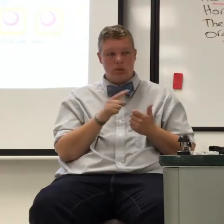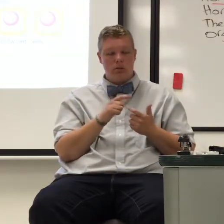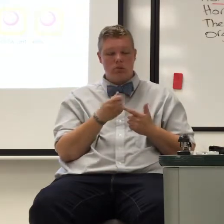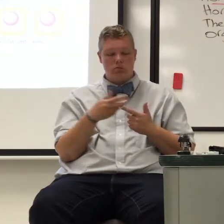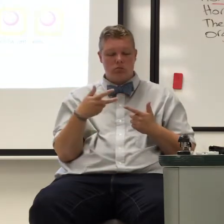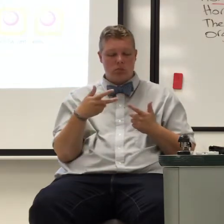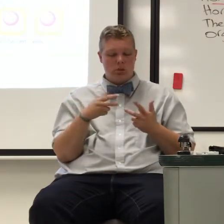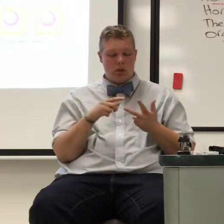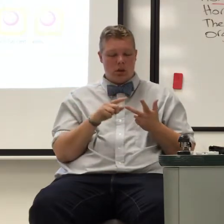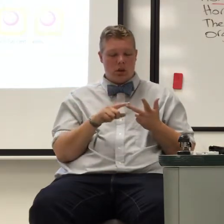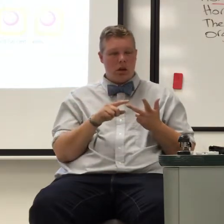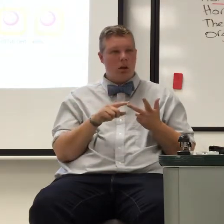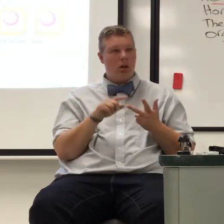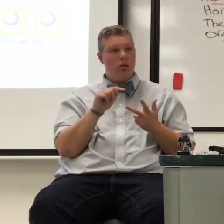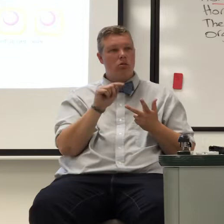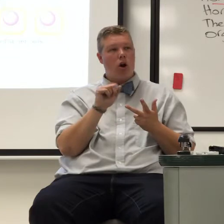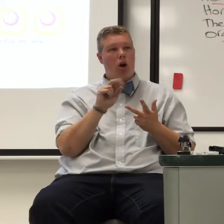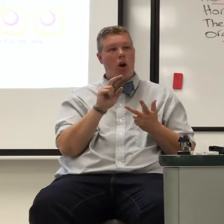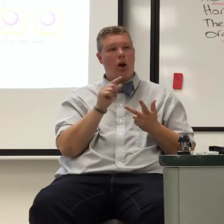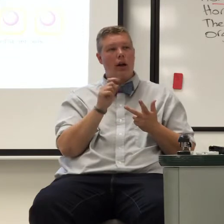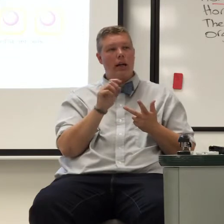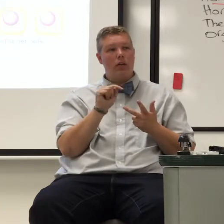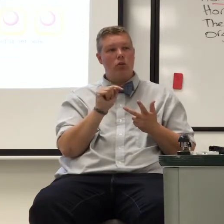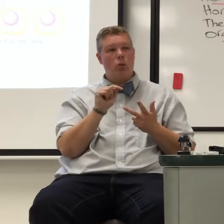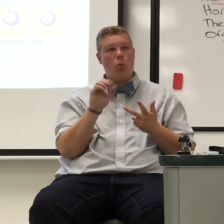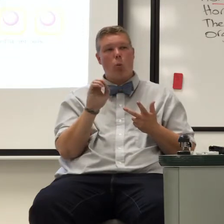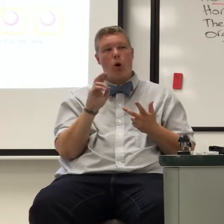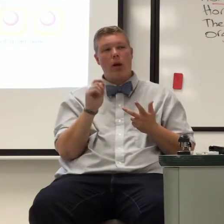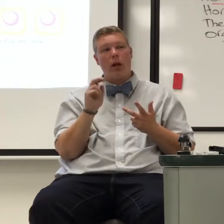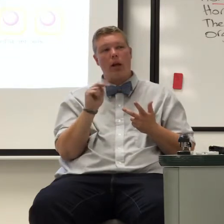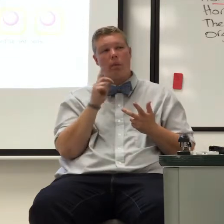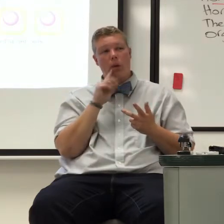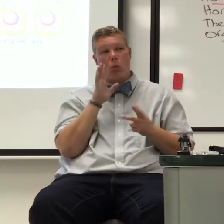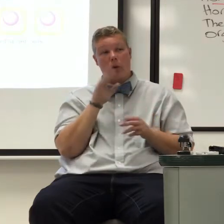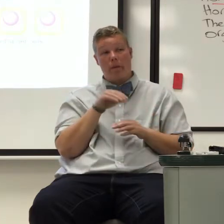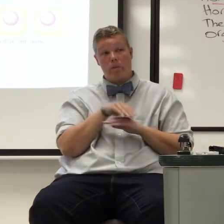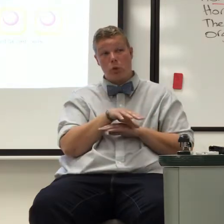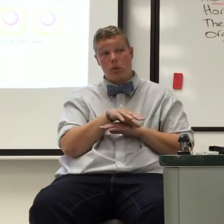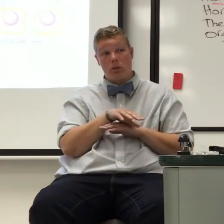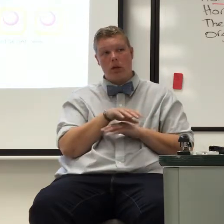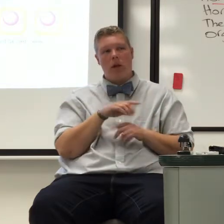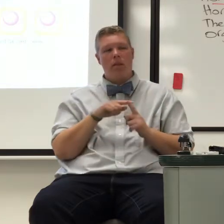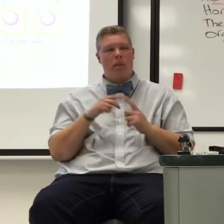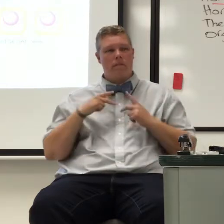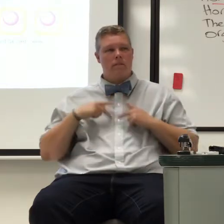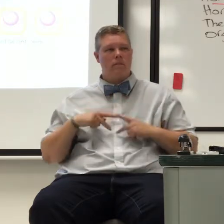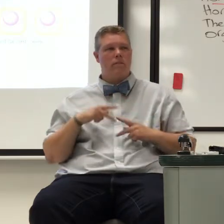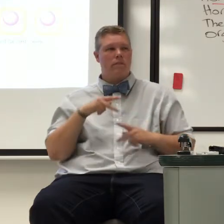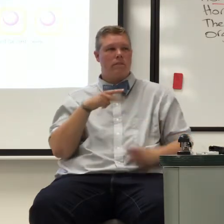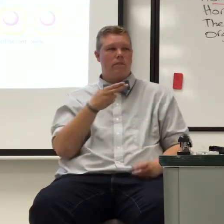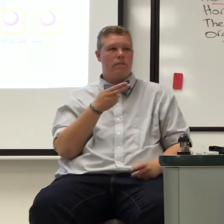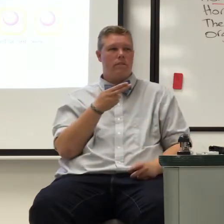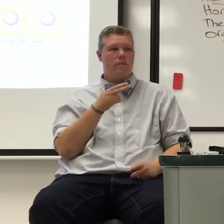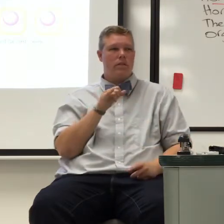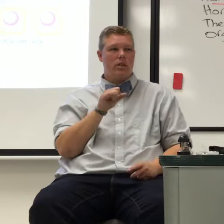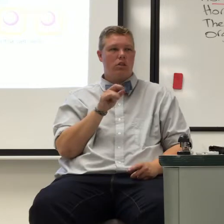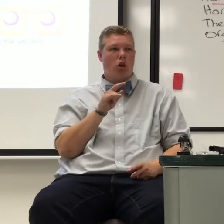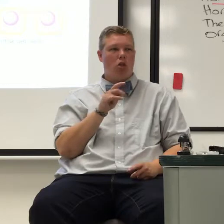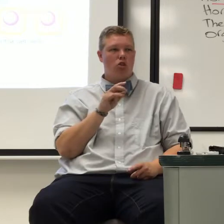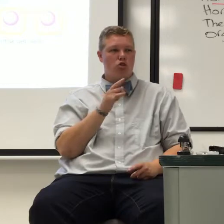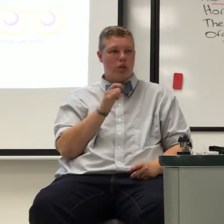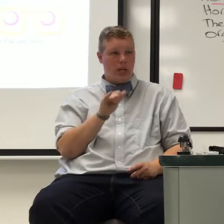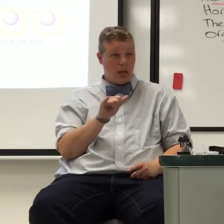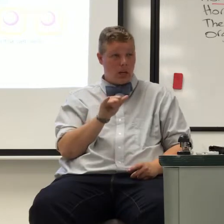that the target organ is going to influence, and of course the physiology part is the response. And so they call these reflexes,